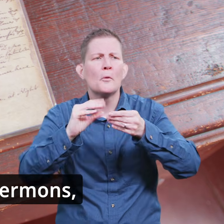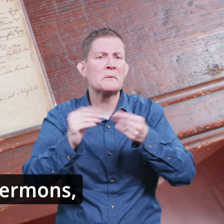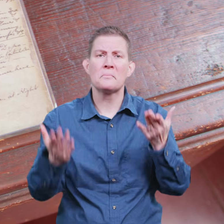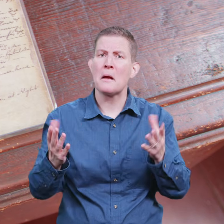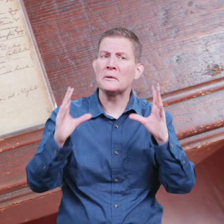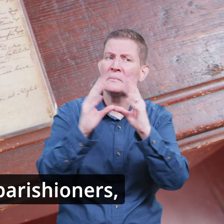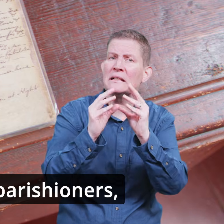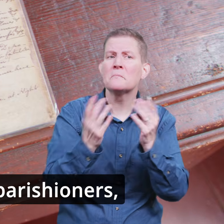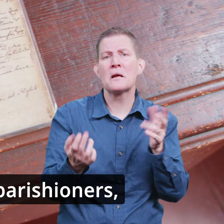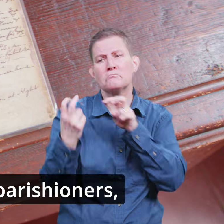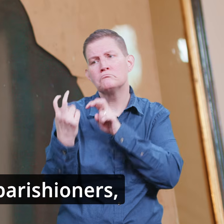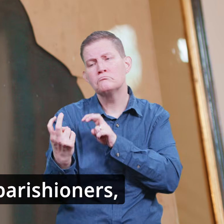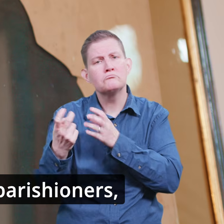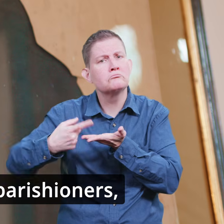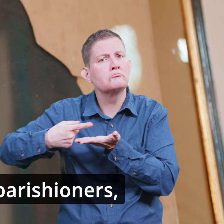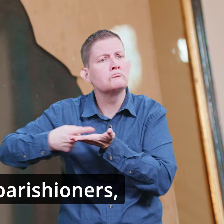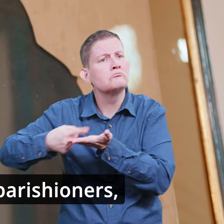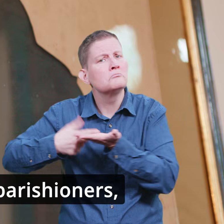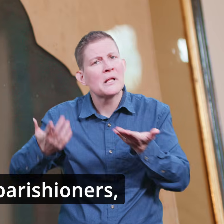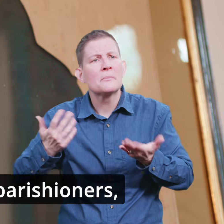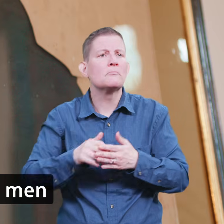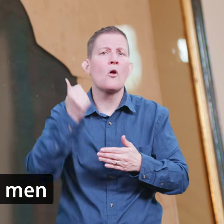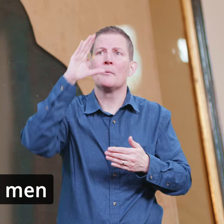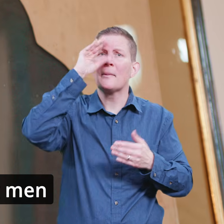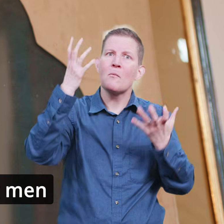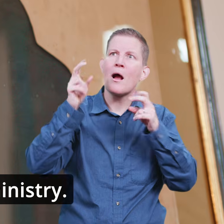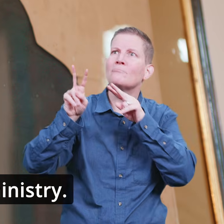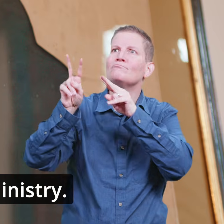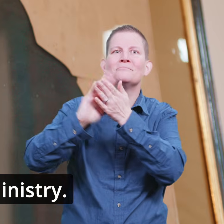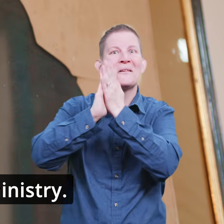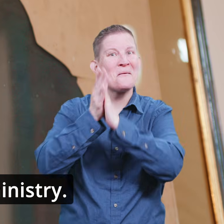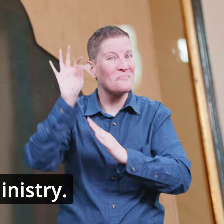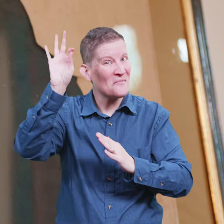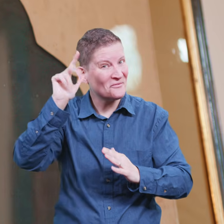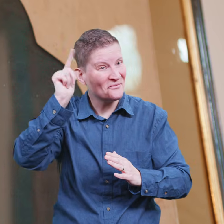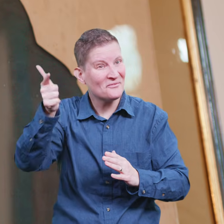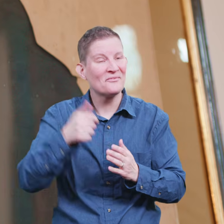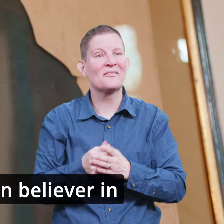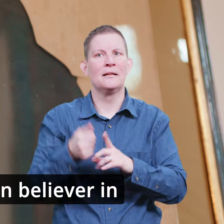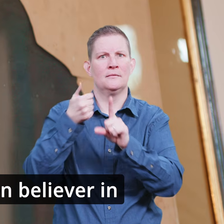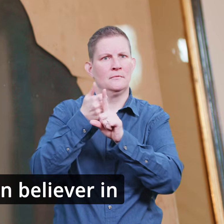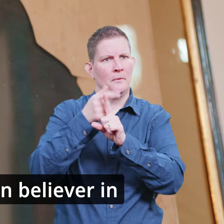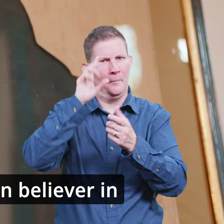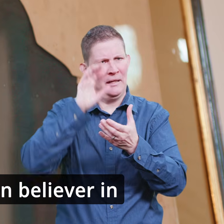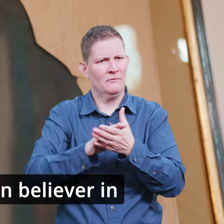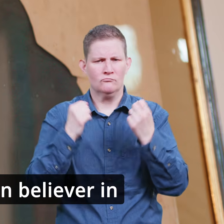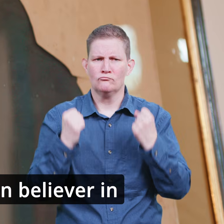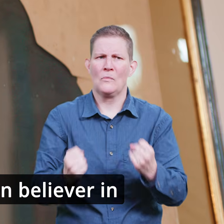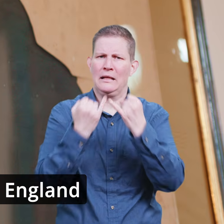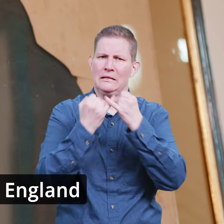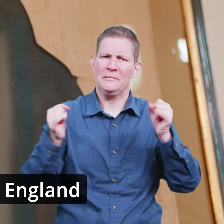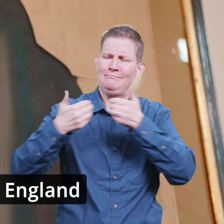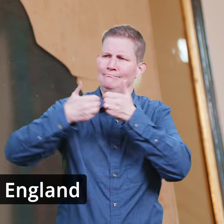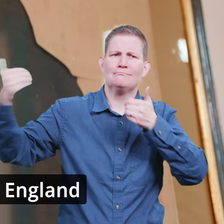his sermons, hold meetings, counsel parishioners, and tutor young men studying for the ministry. He was a very outspoken believer